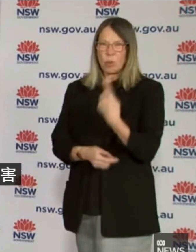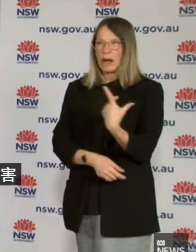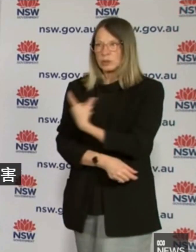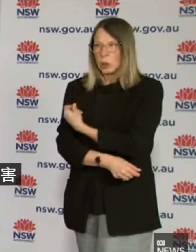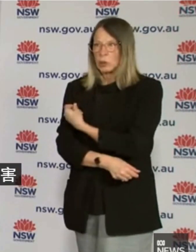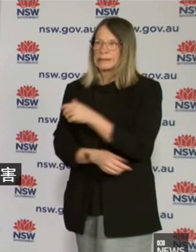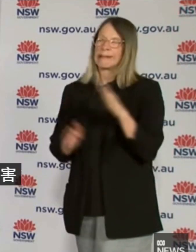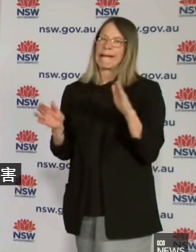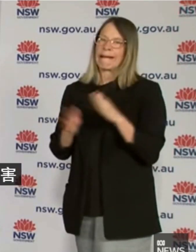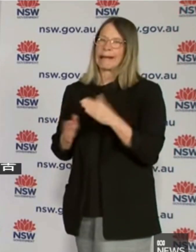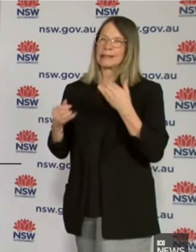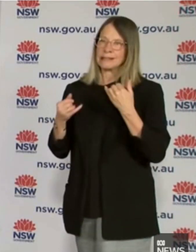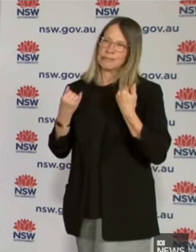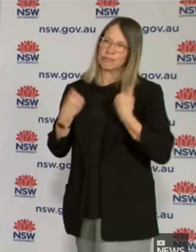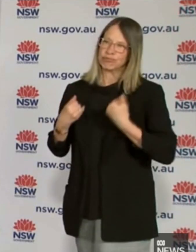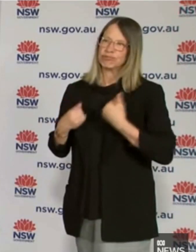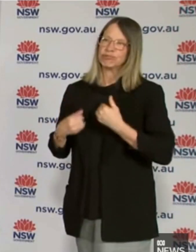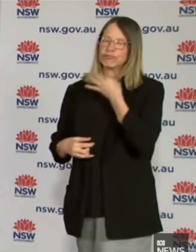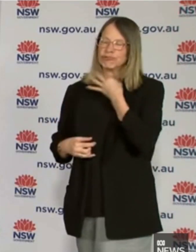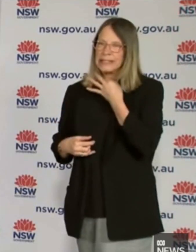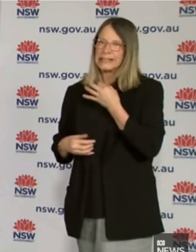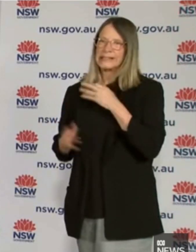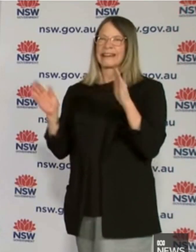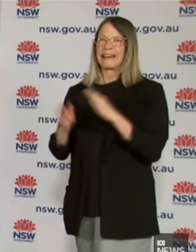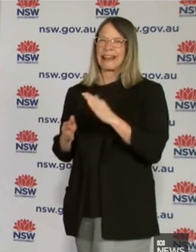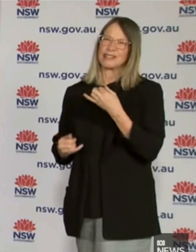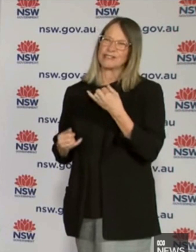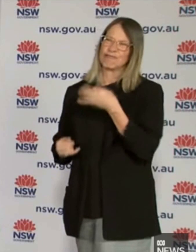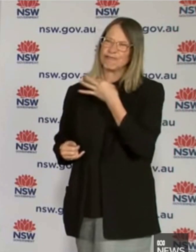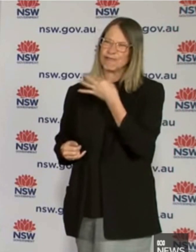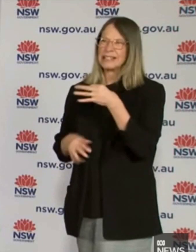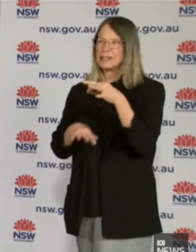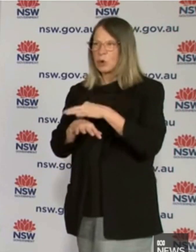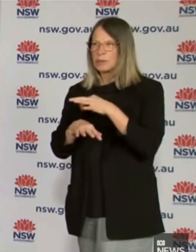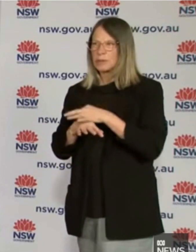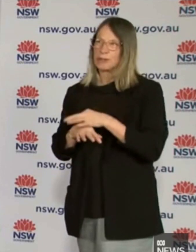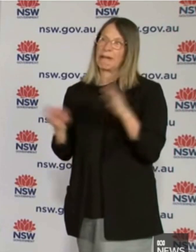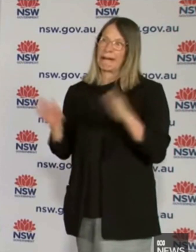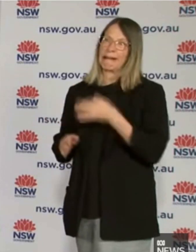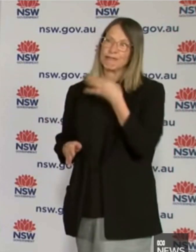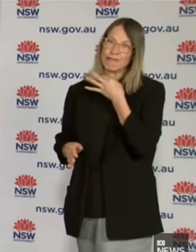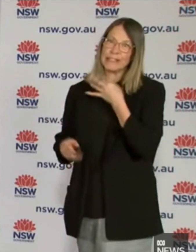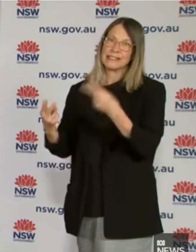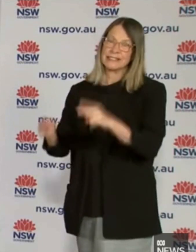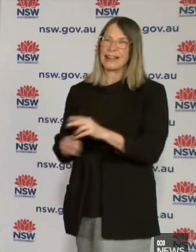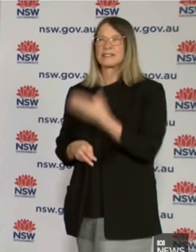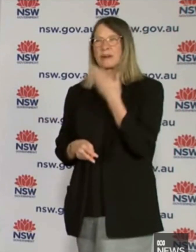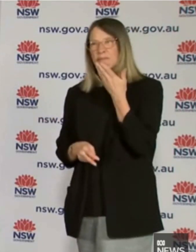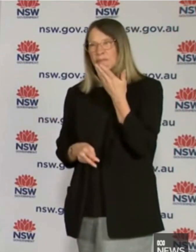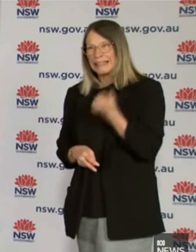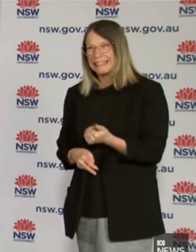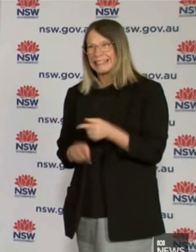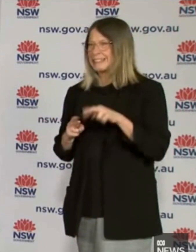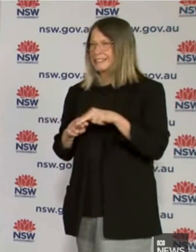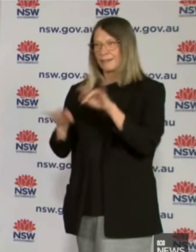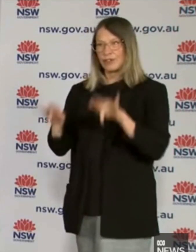from hospitalisation, it protects you from death. So I particularly take today's opportunity to implore anyone out